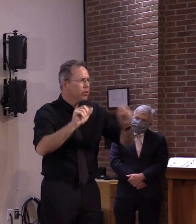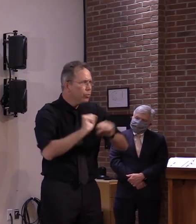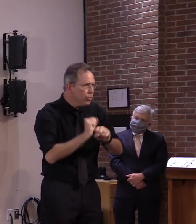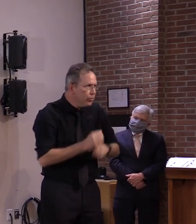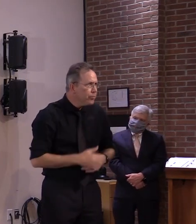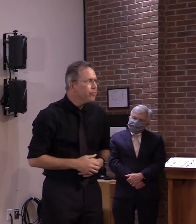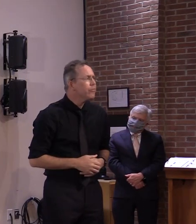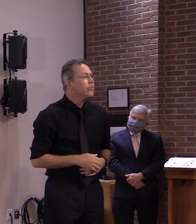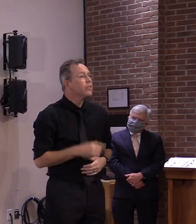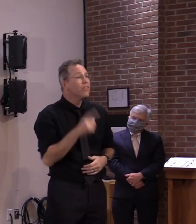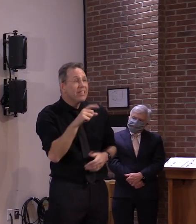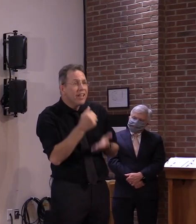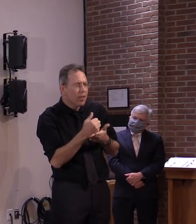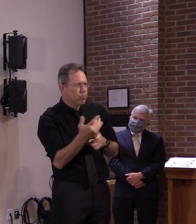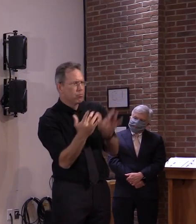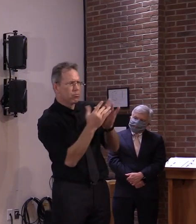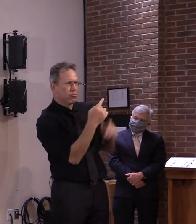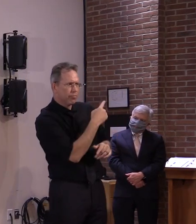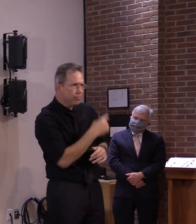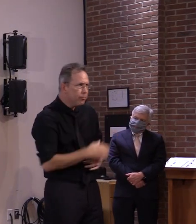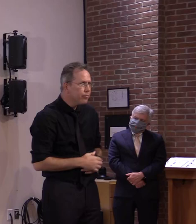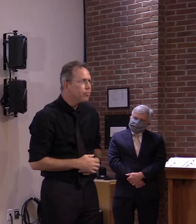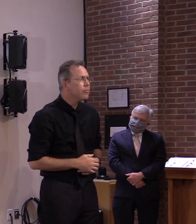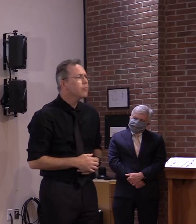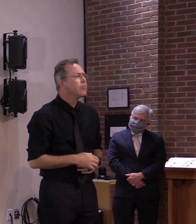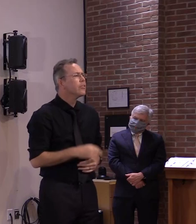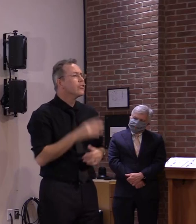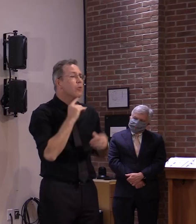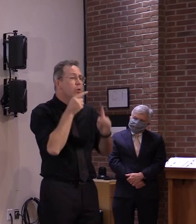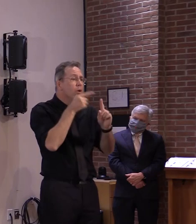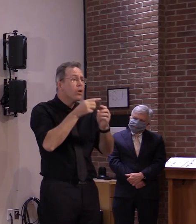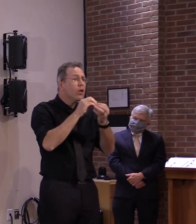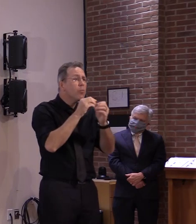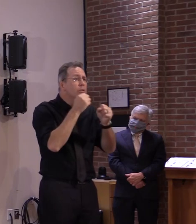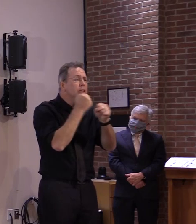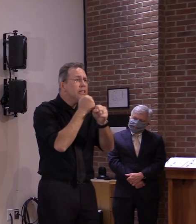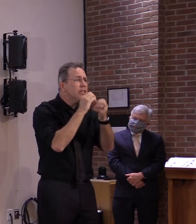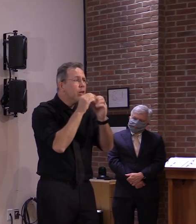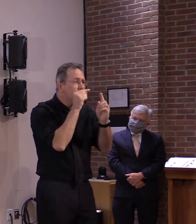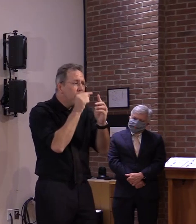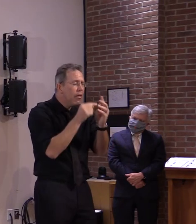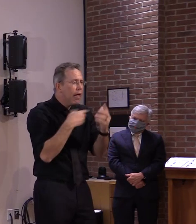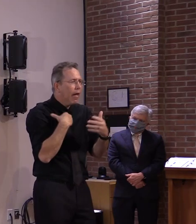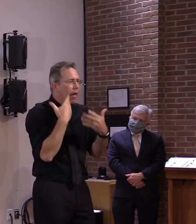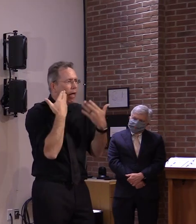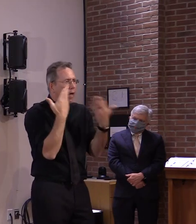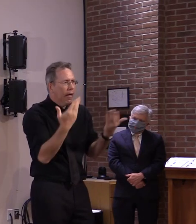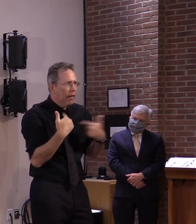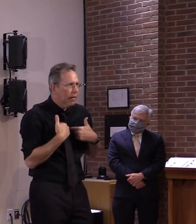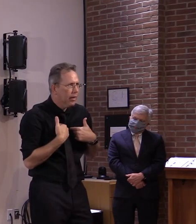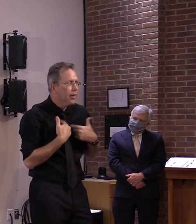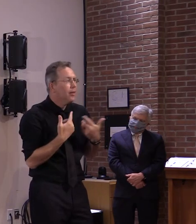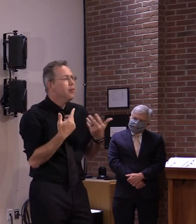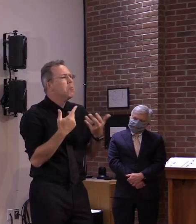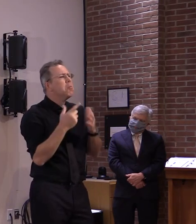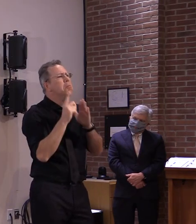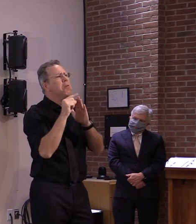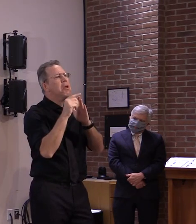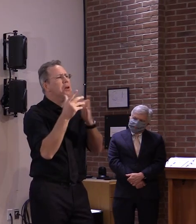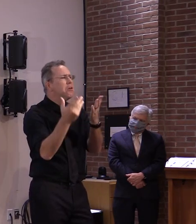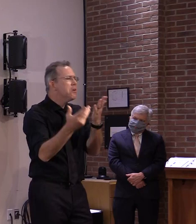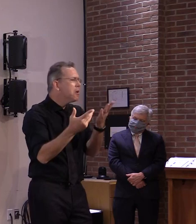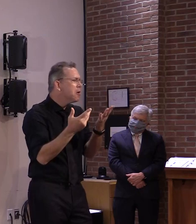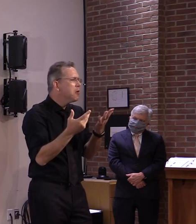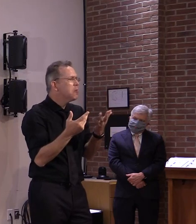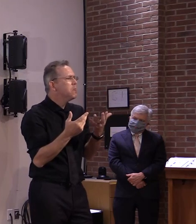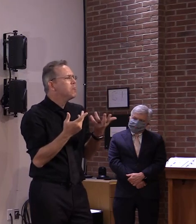But again, when we get to a point, I don't know what the ratio is right now, but there is going to be a time when it's going to